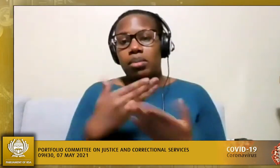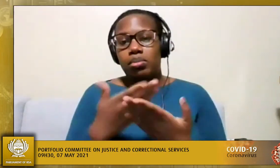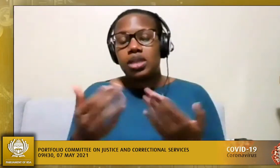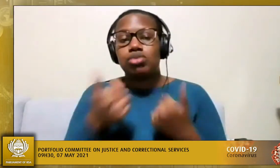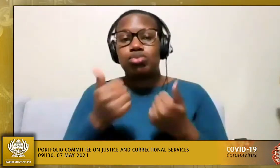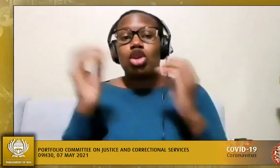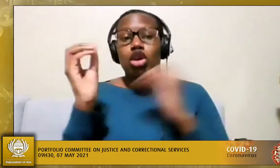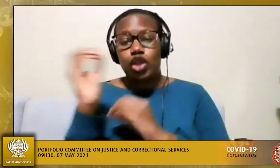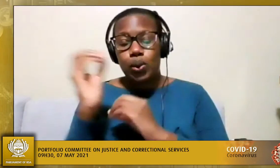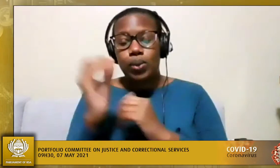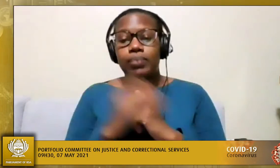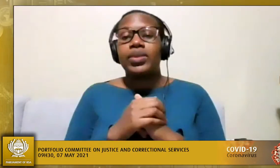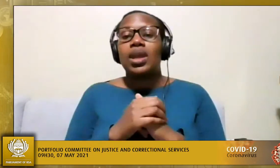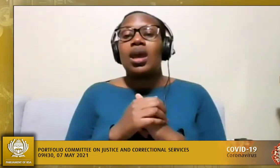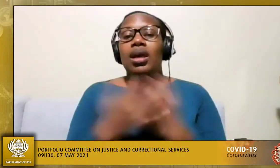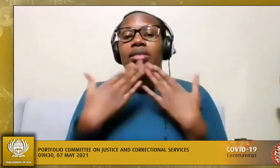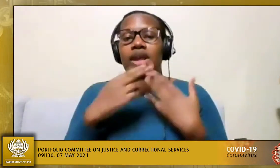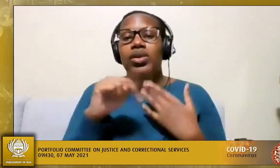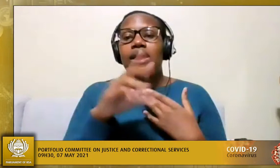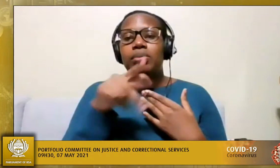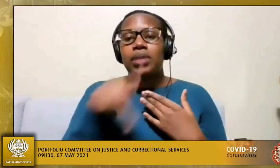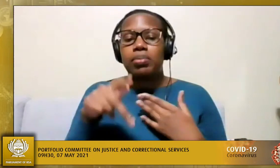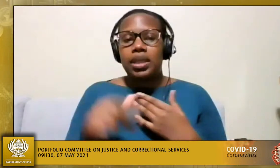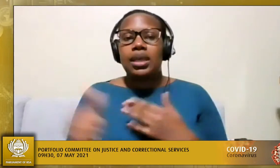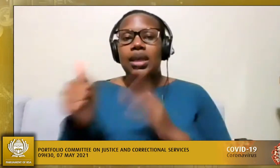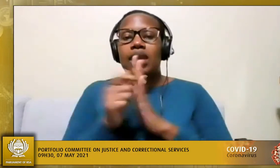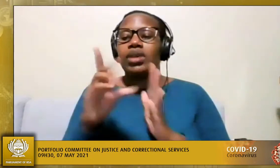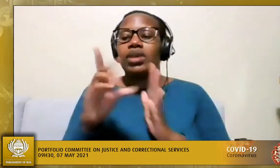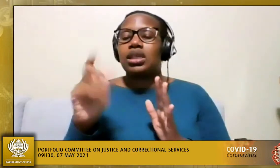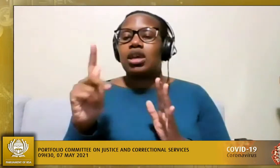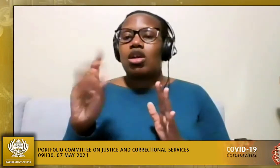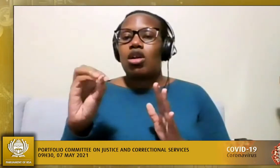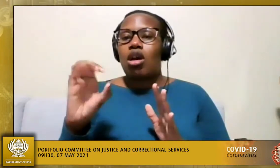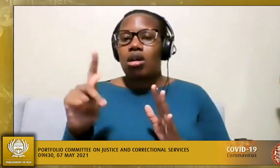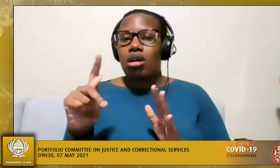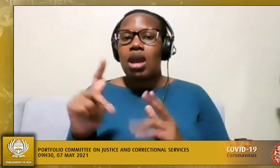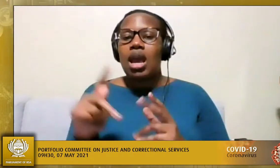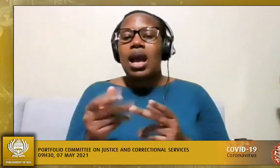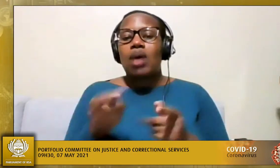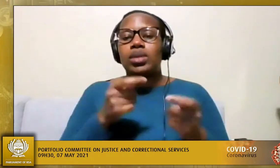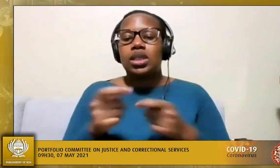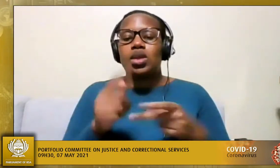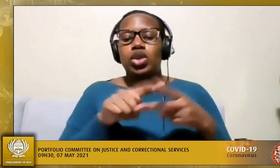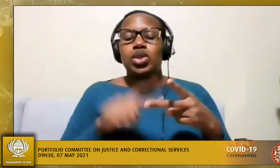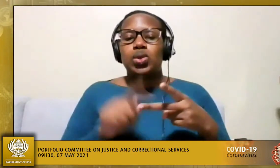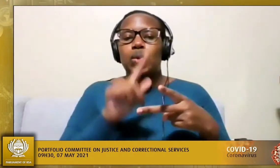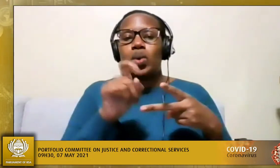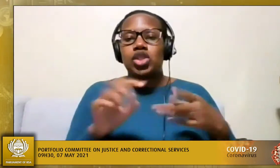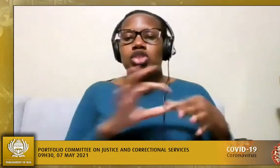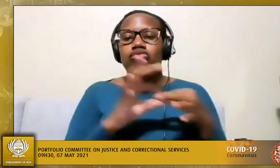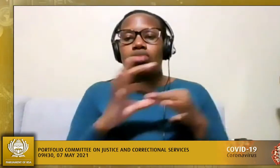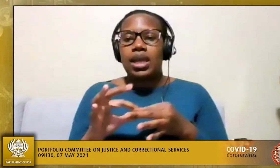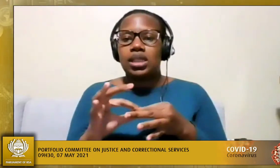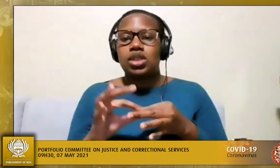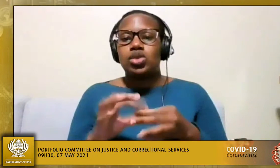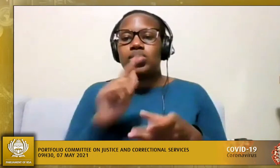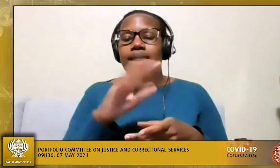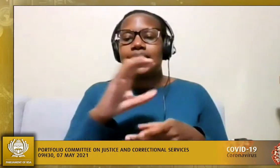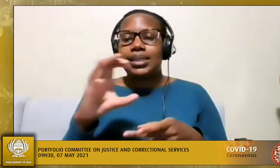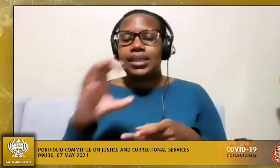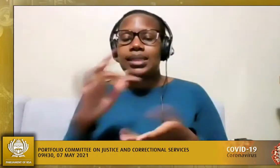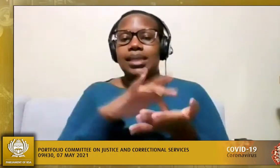afternoon um thank you NDP and Advocate o'clock I will deal with the two sets of questions in relation to the to the Zilla Care